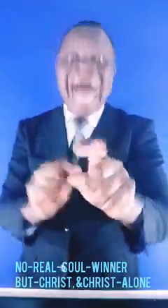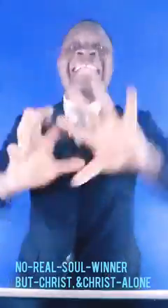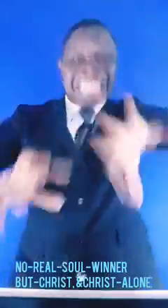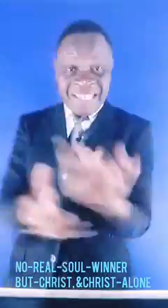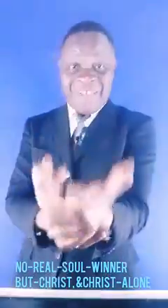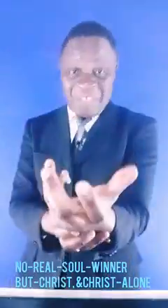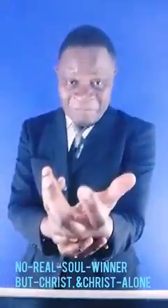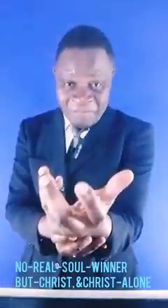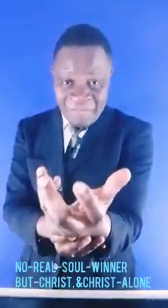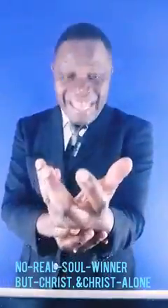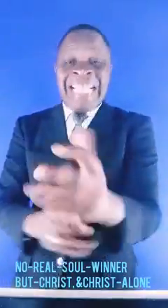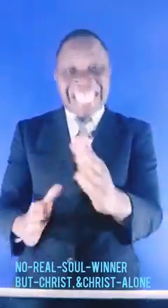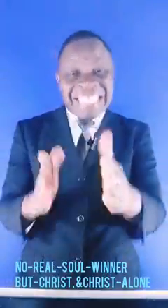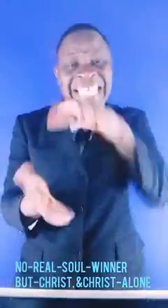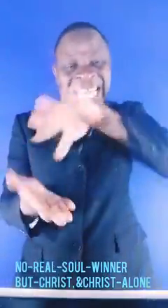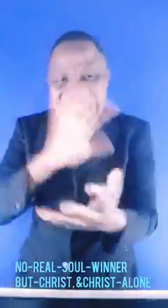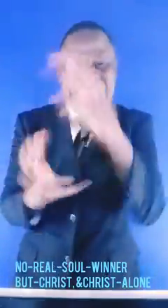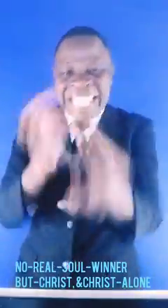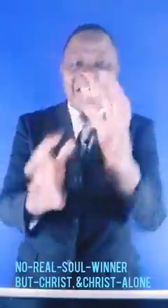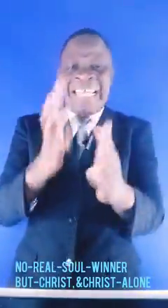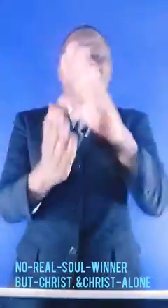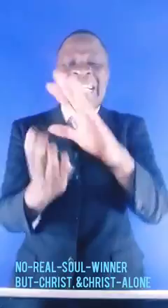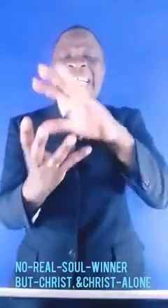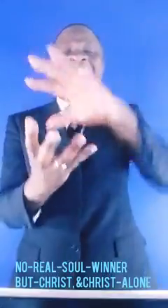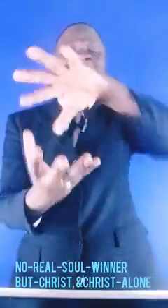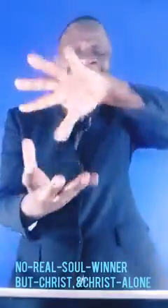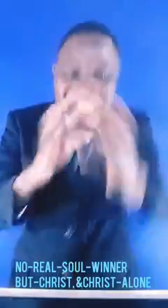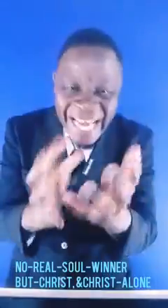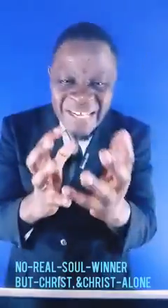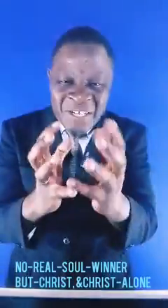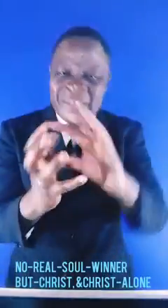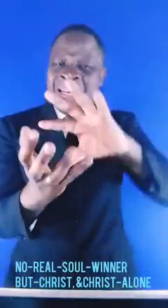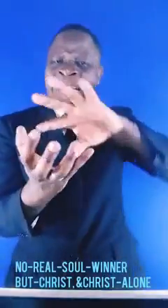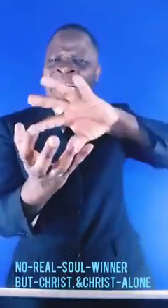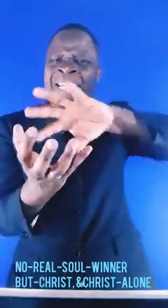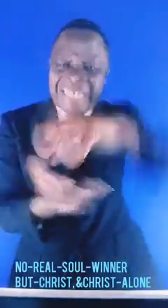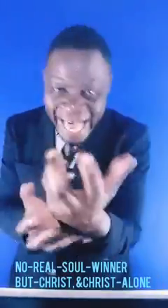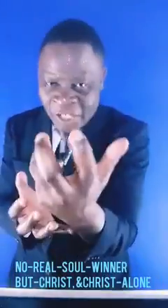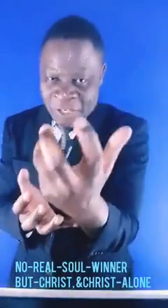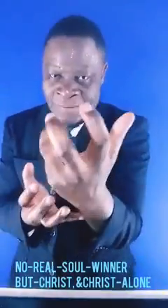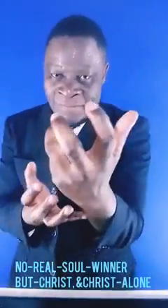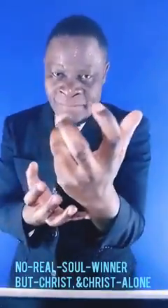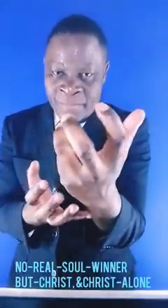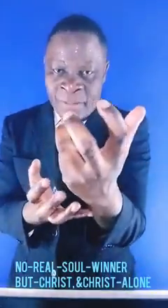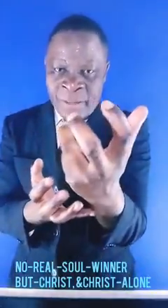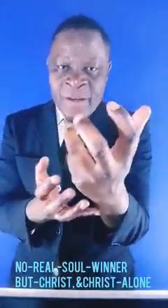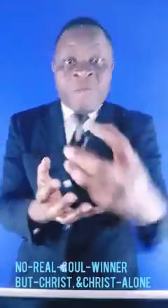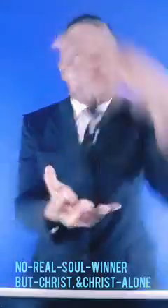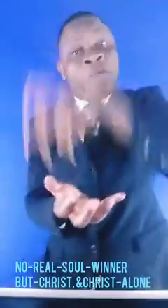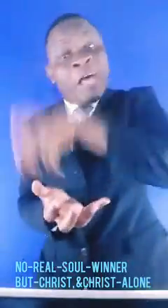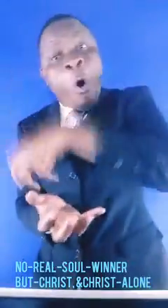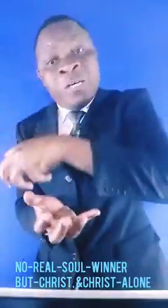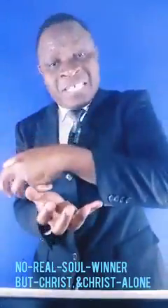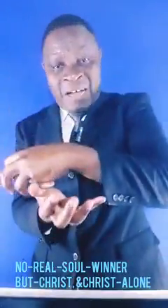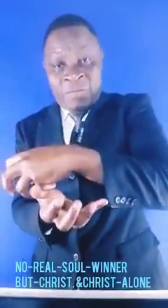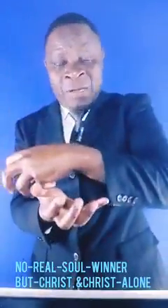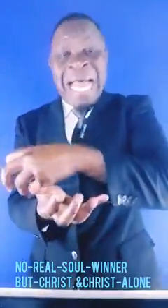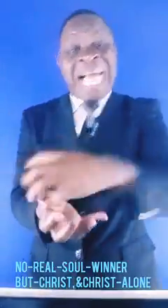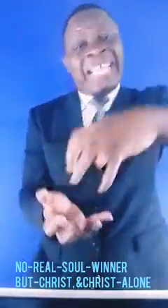and resurrection. There is an instantaneous creation from the old self, and the